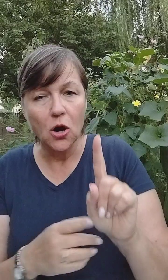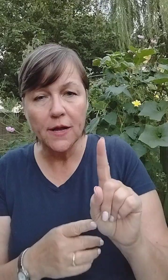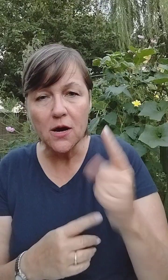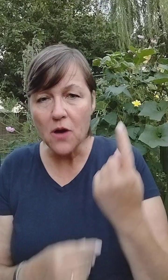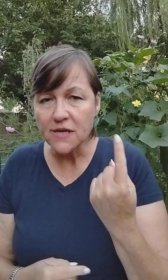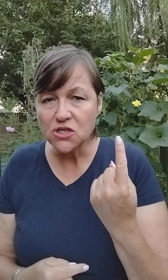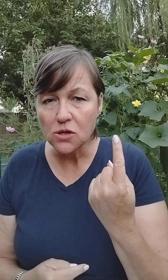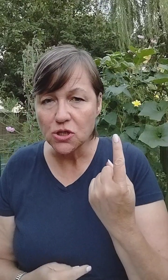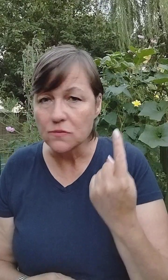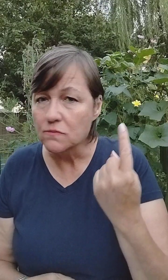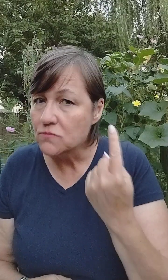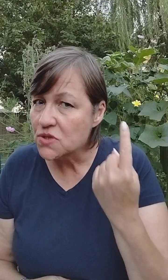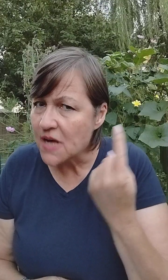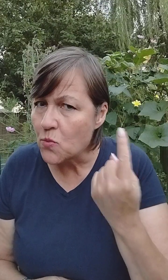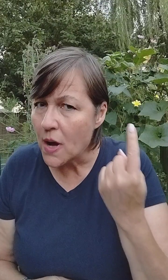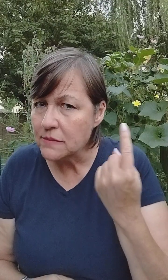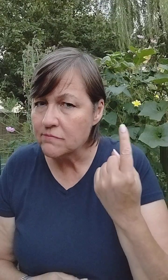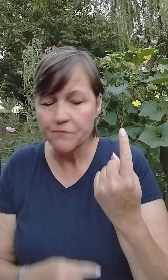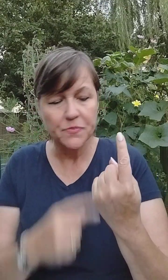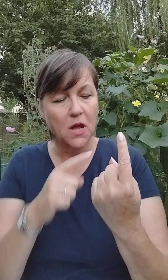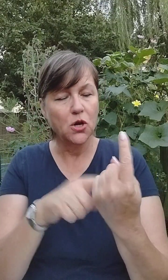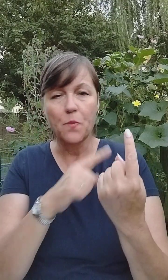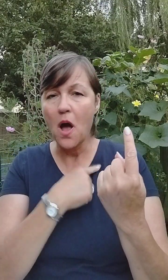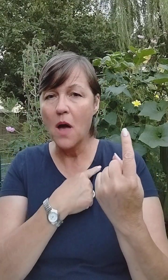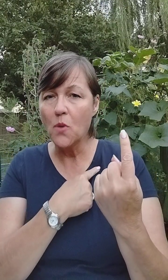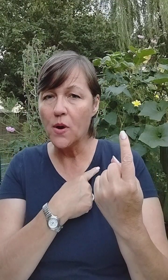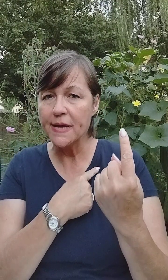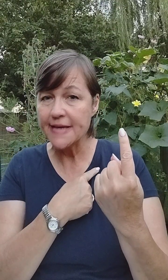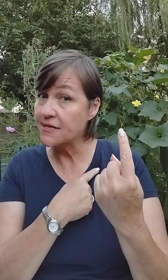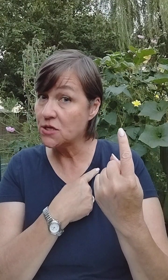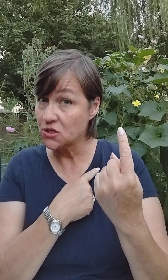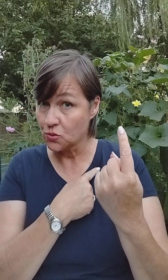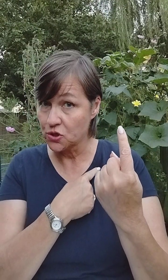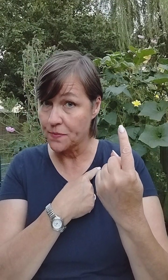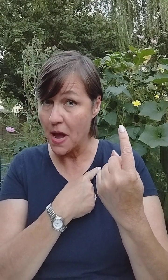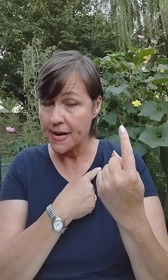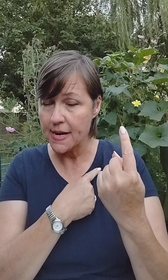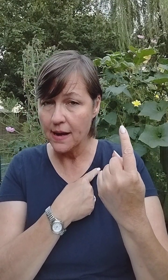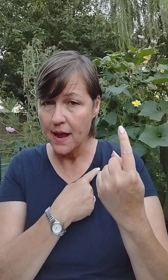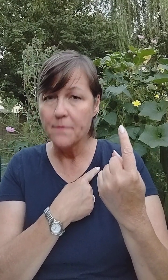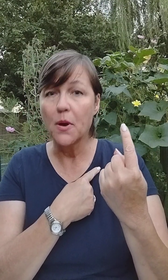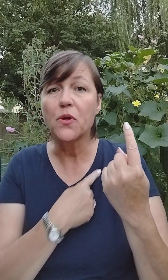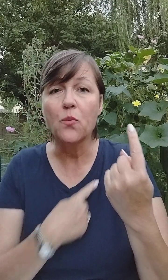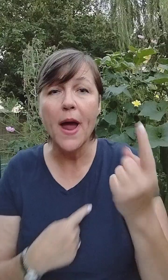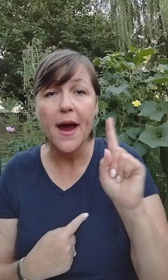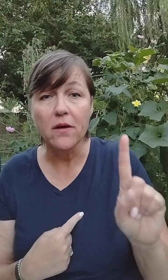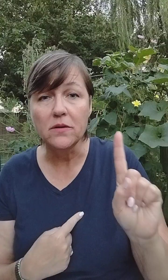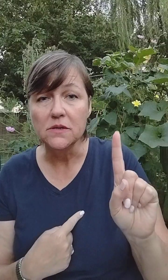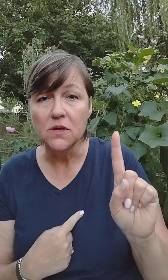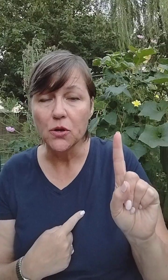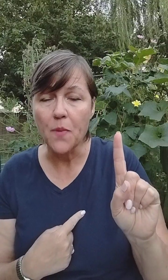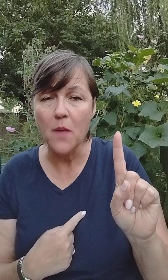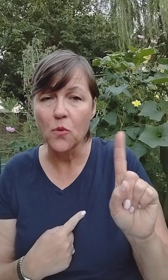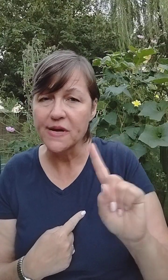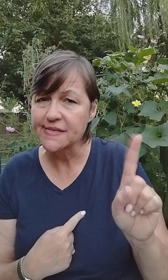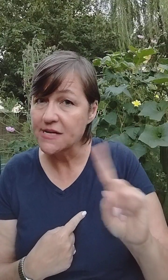Earlier I showed you someone, your palm orientation is toward your body, but with where, your palm orientation